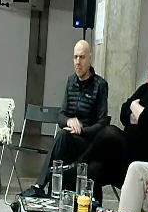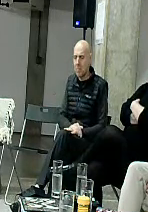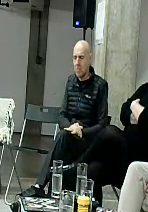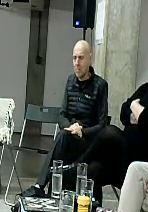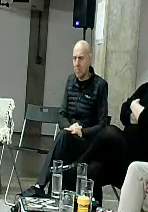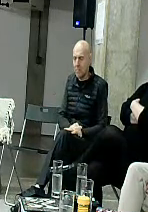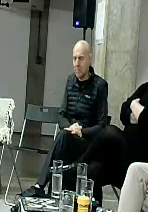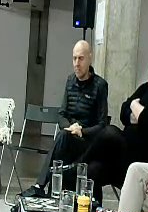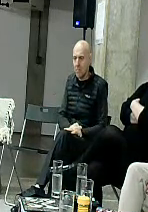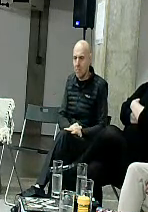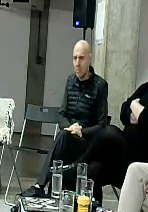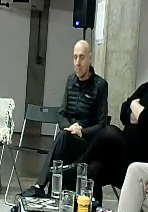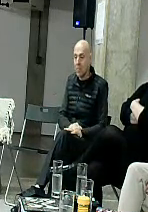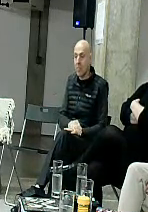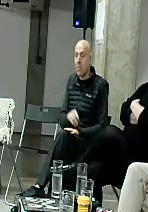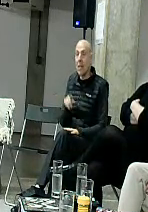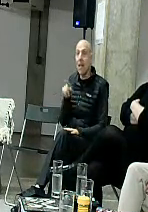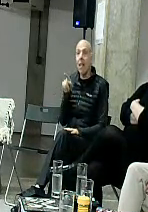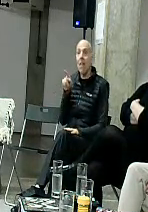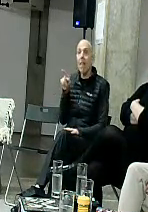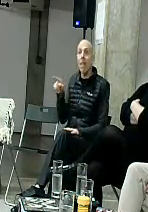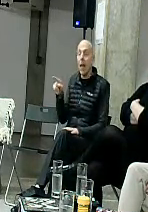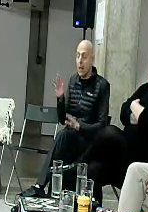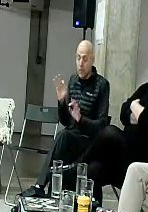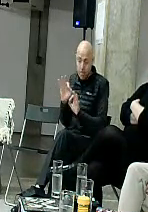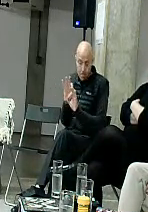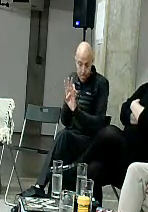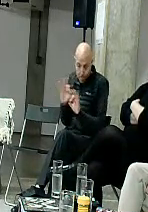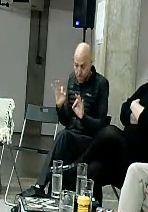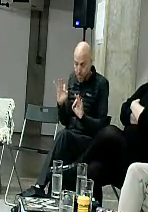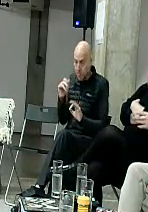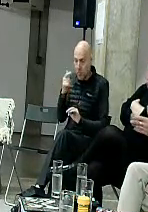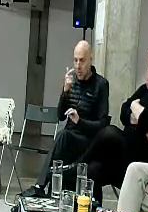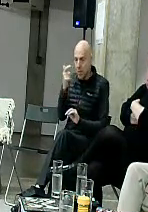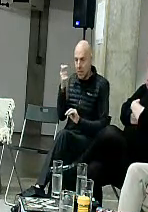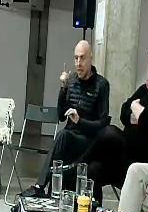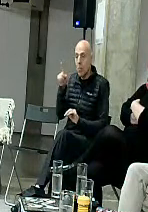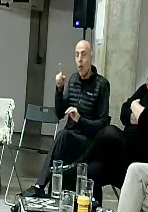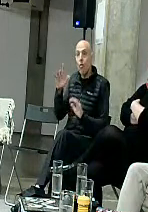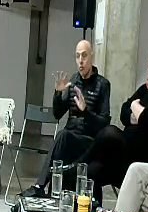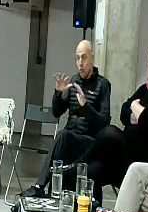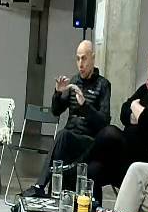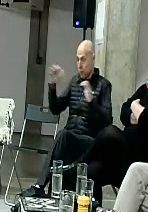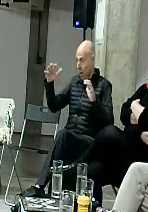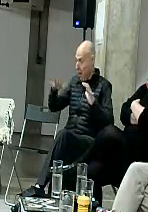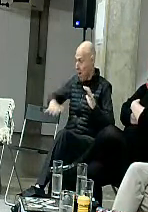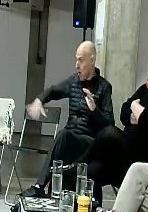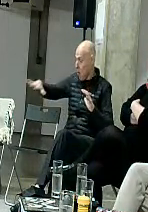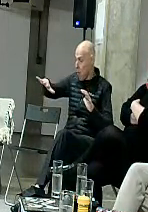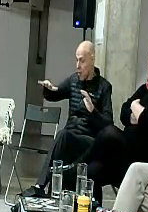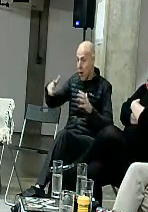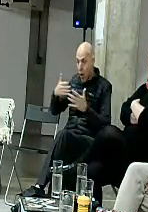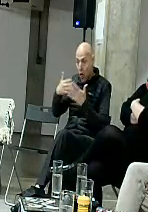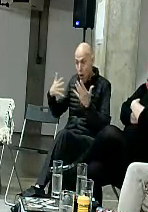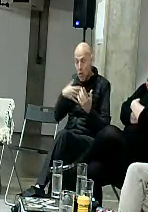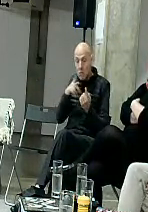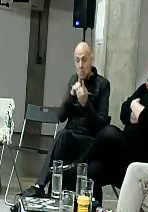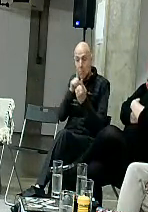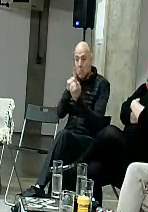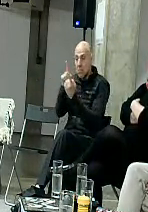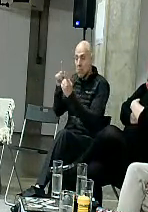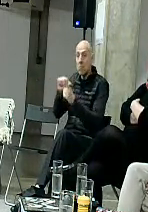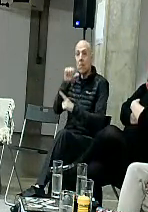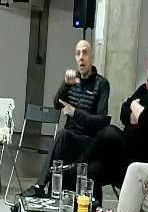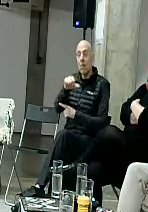And yeah, they just had no understanding. But the crowd did, and a lot of them I've met since and